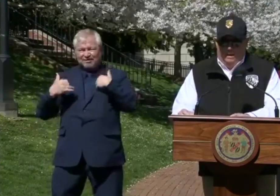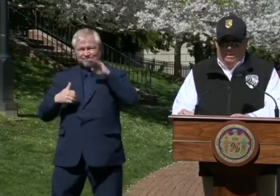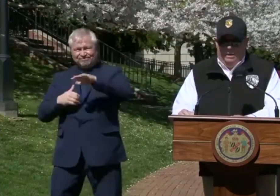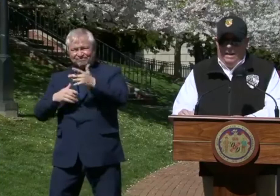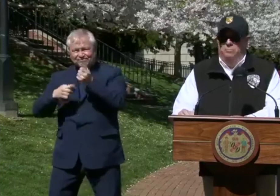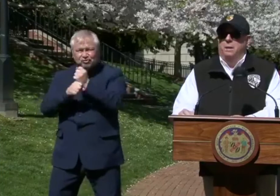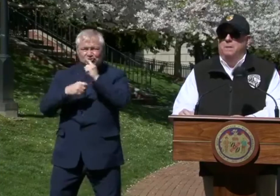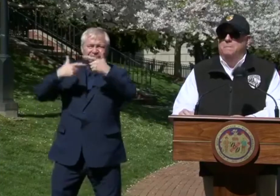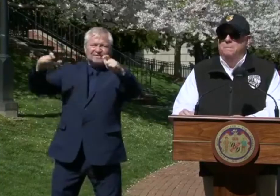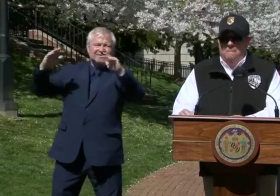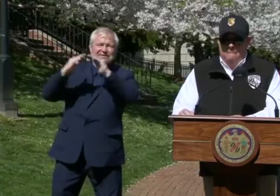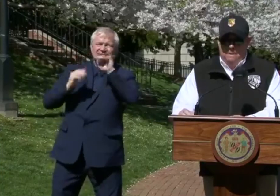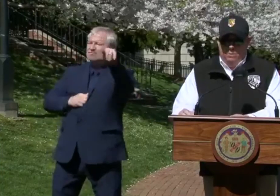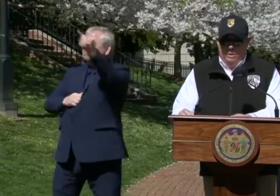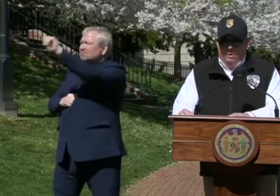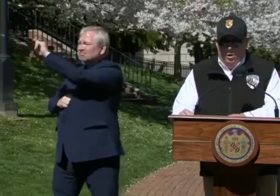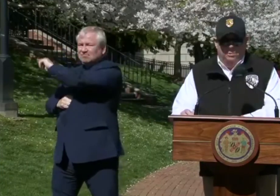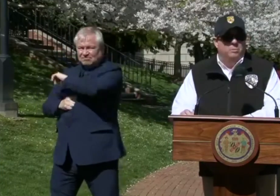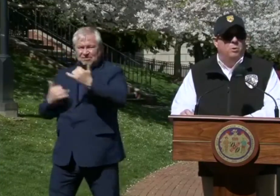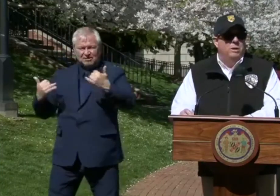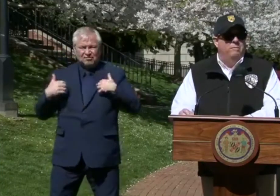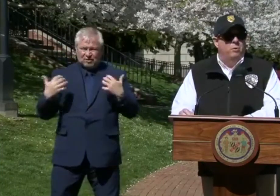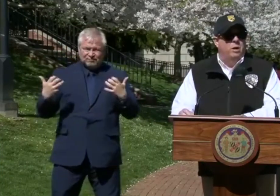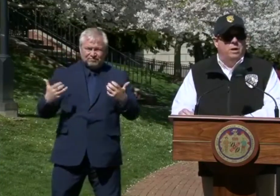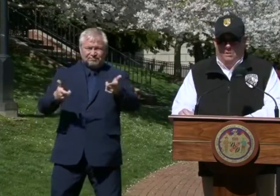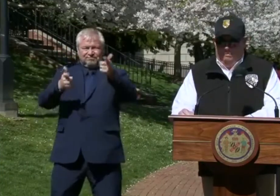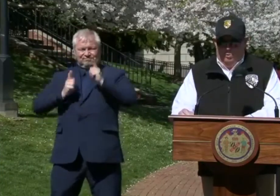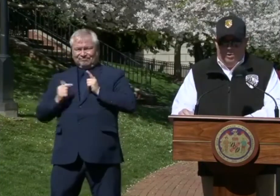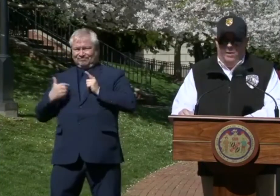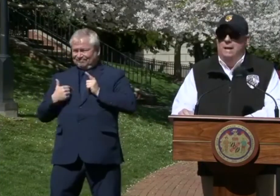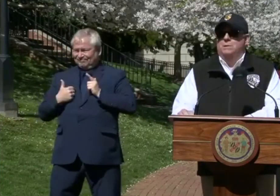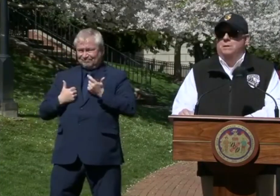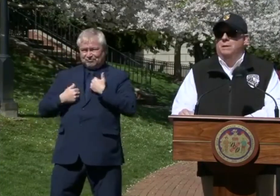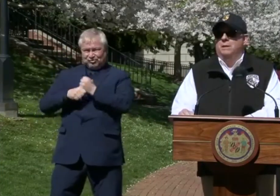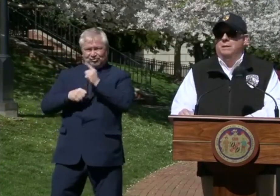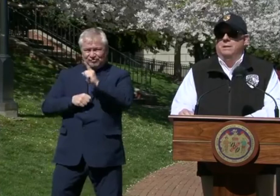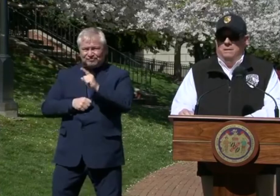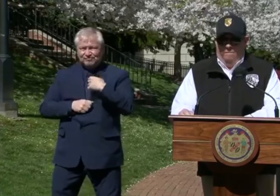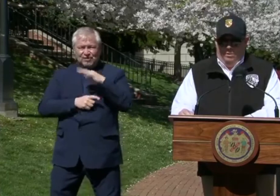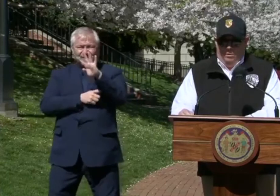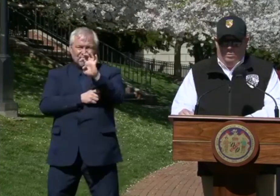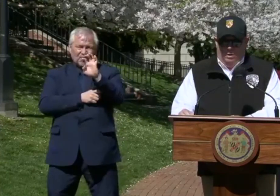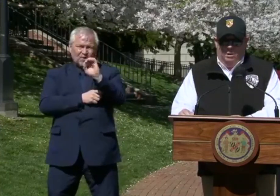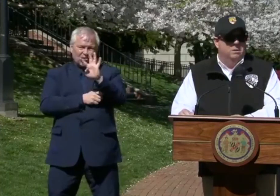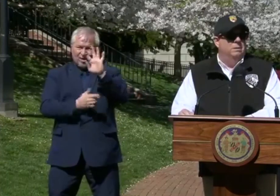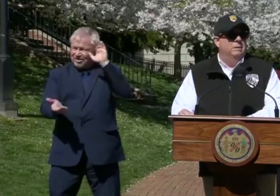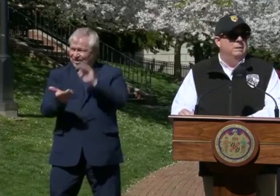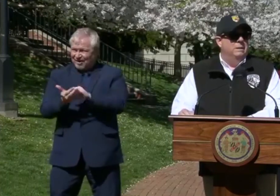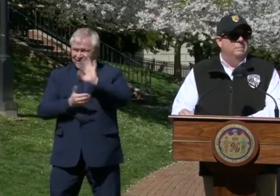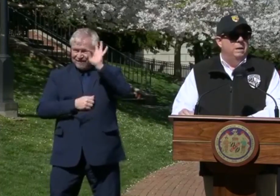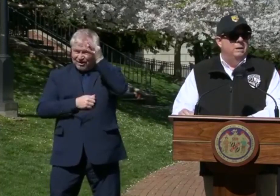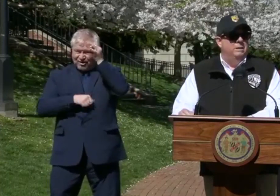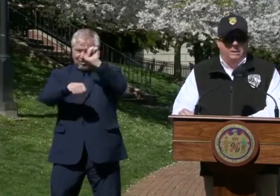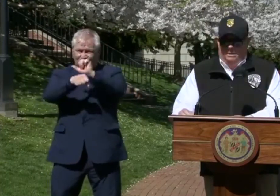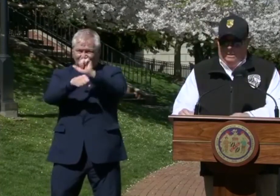metropolitan areas have been. We are home to more than 404,000 federal workers